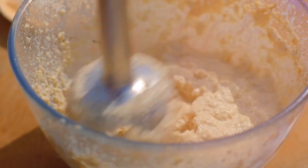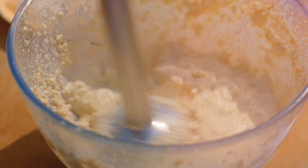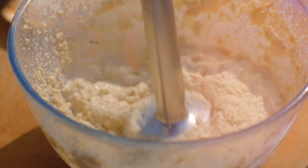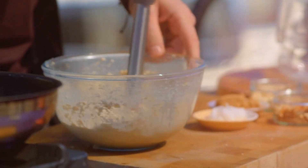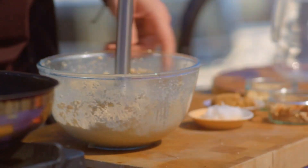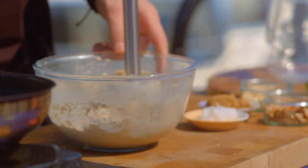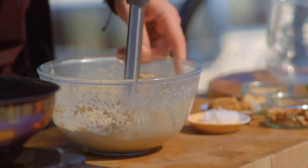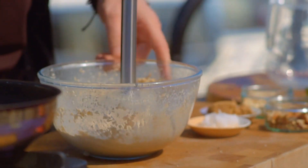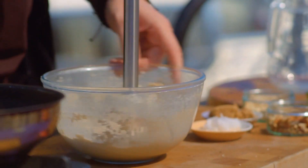instead.